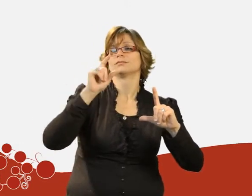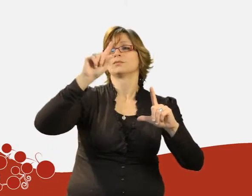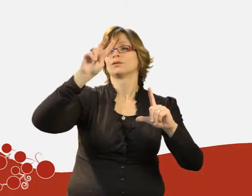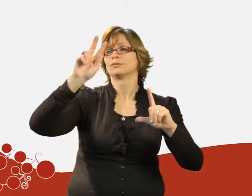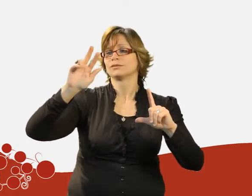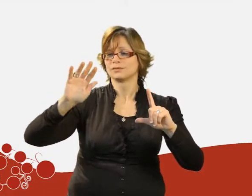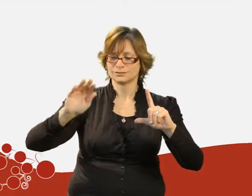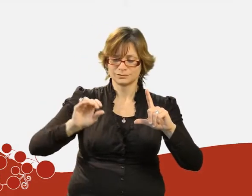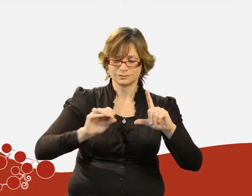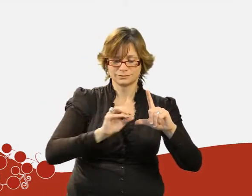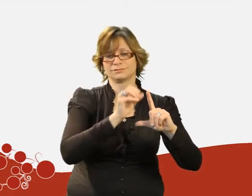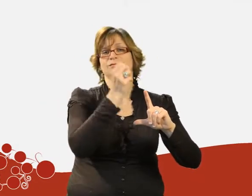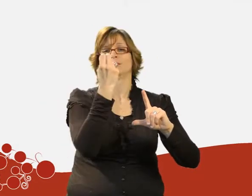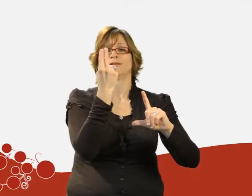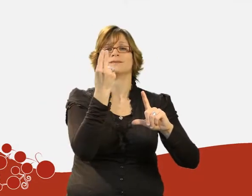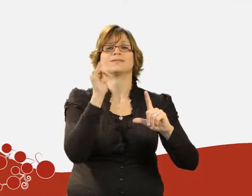or clocks with hand-shaped numbers.